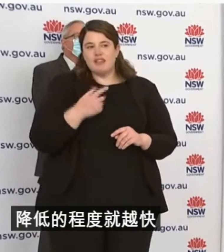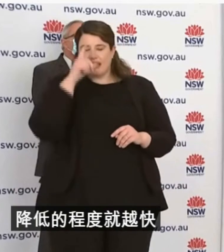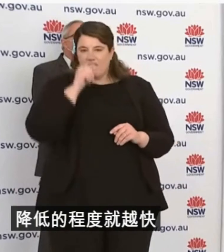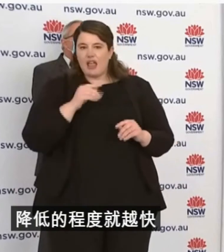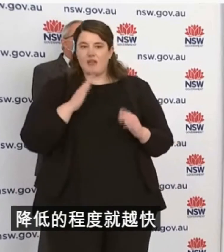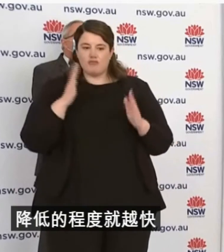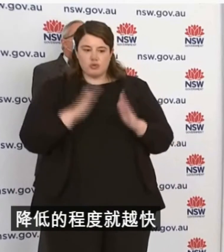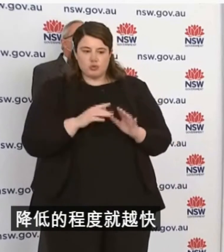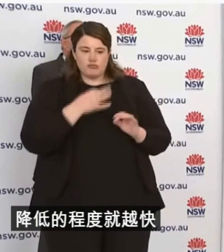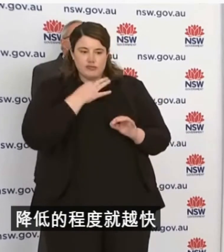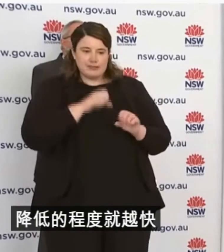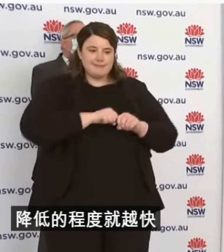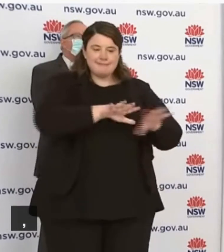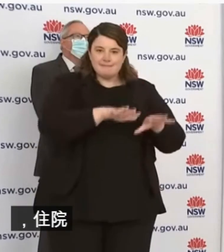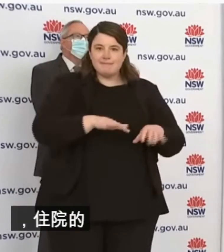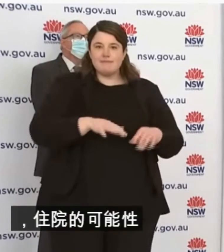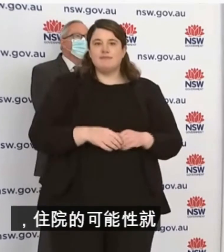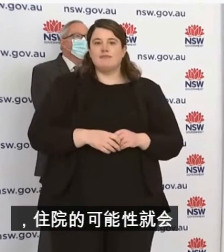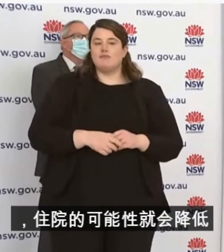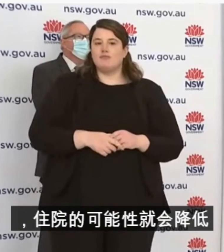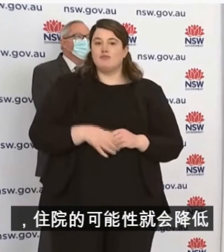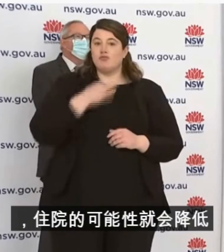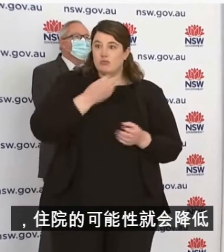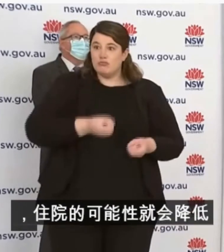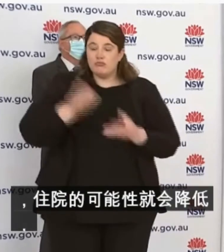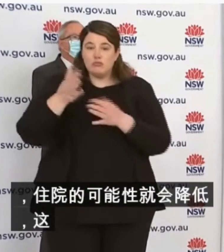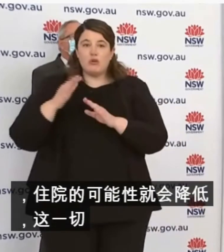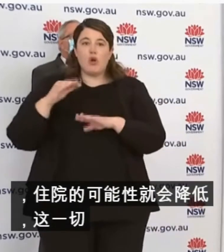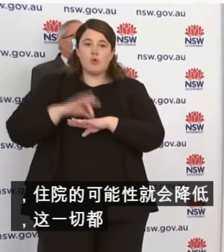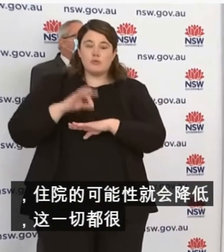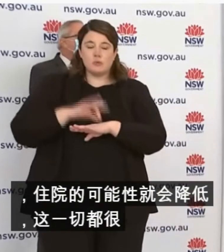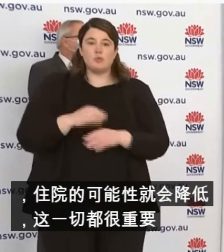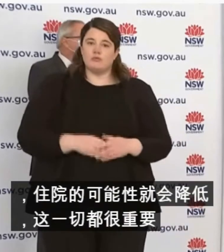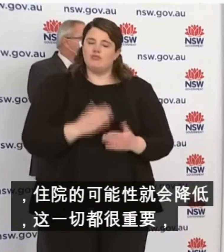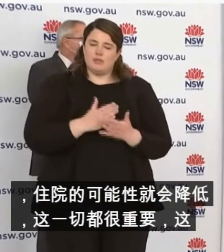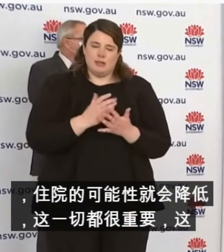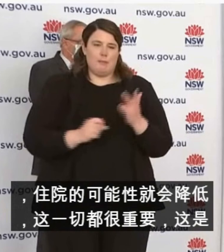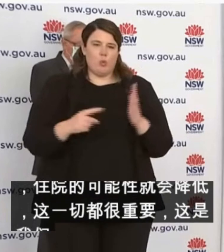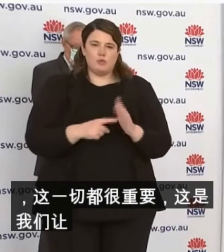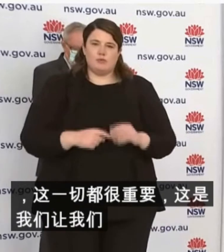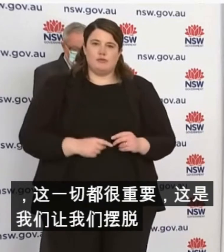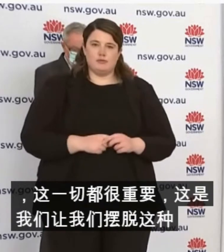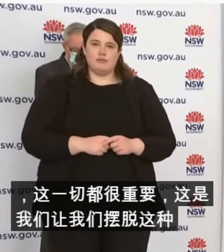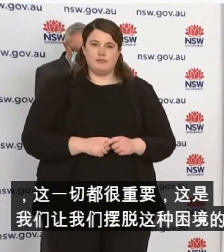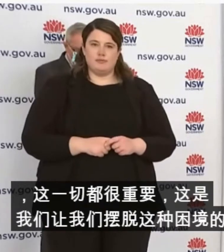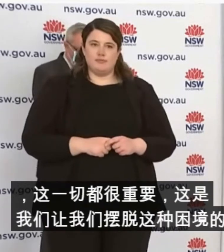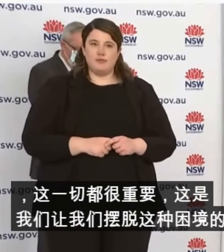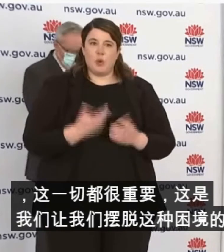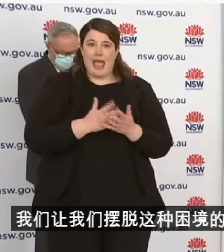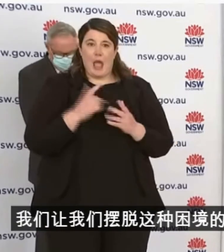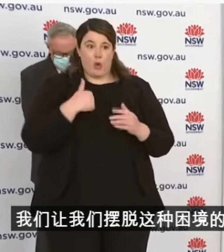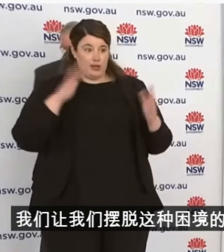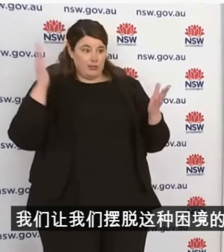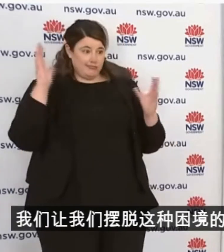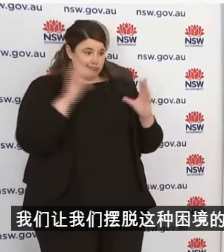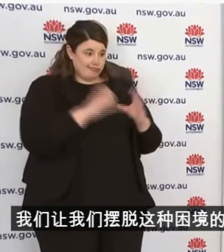reduced transmissibility, reduced likelihood of being in hospital, and that all matters. And this is part of the weaponry we have in getting us